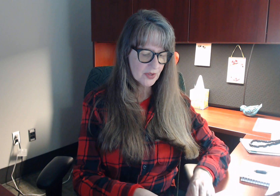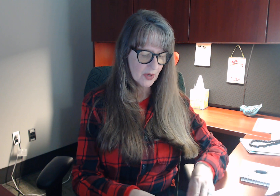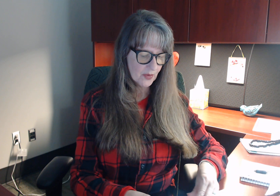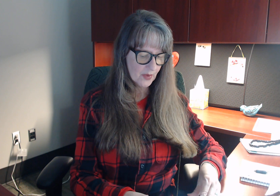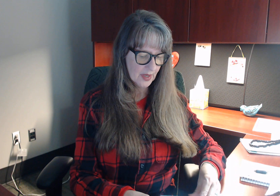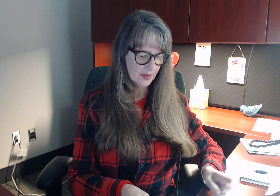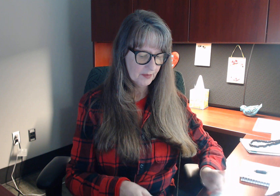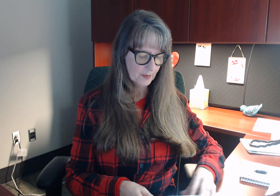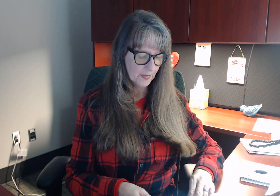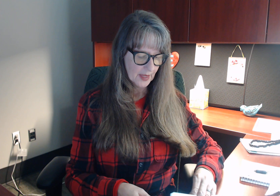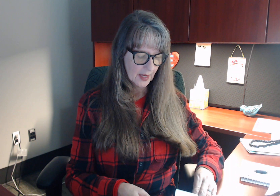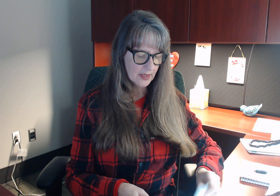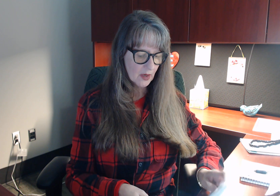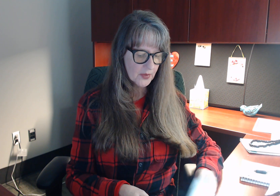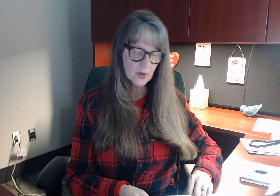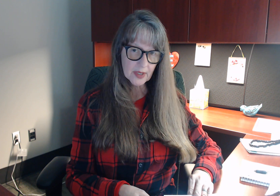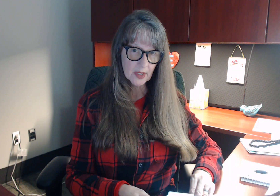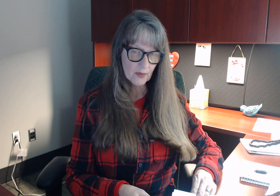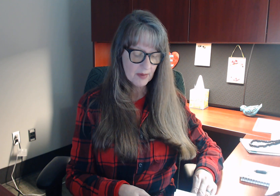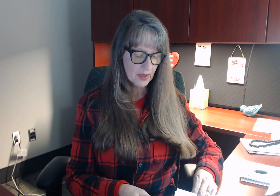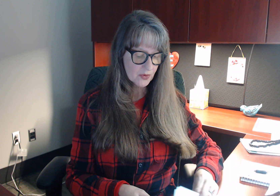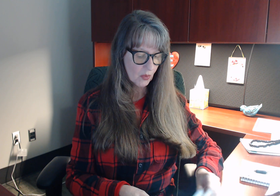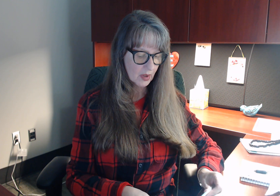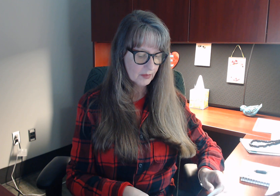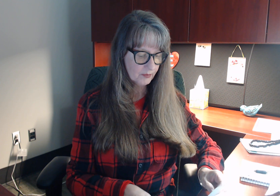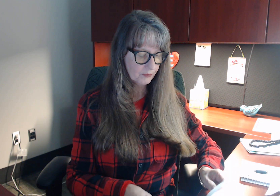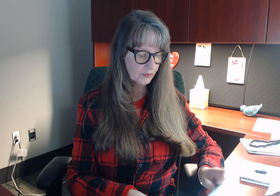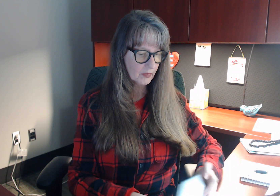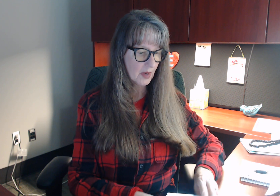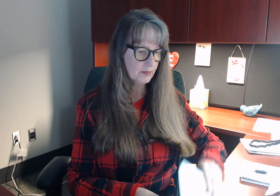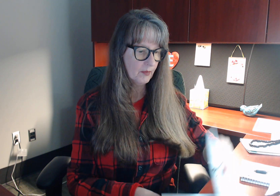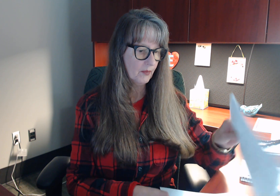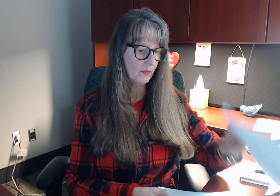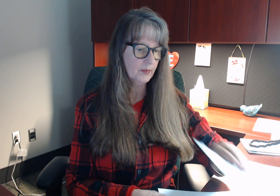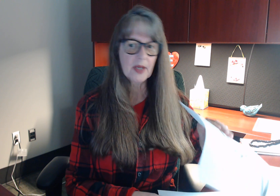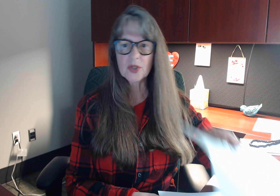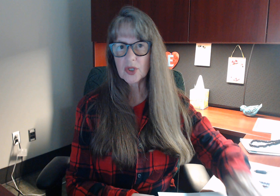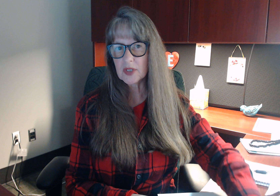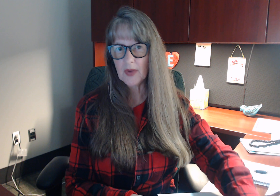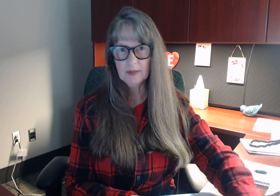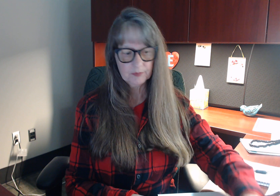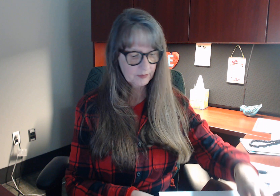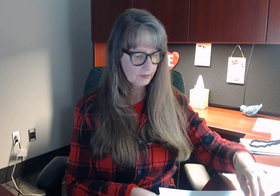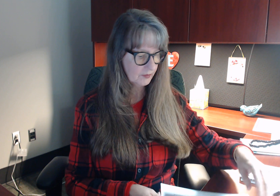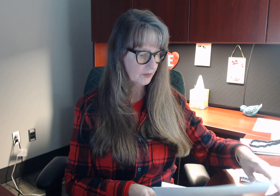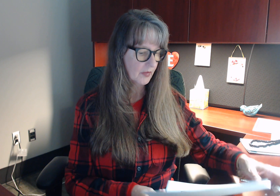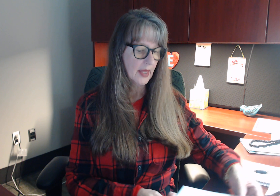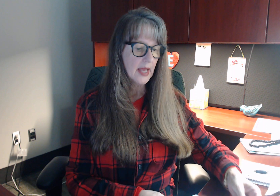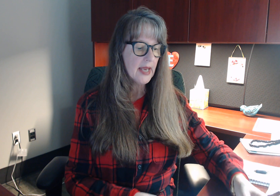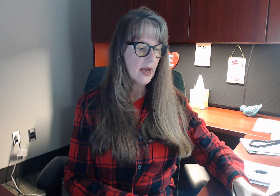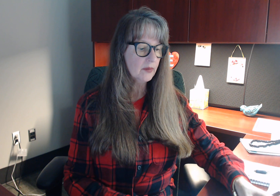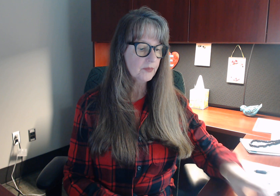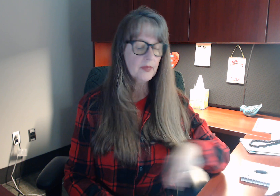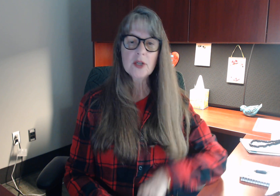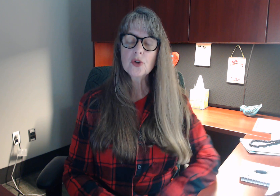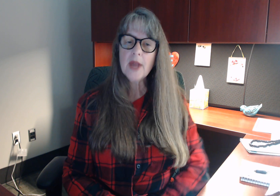so I did all these so I can decorate my door because it's just fun. Now, International